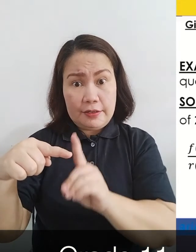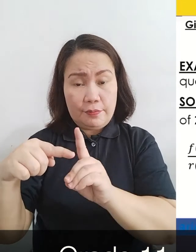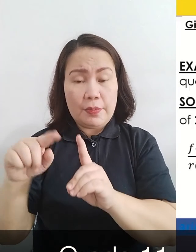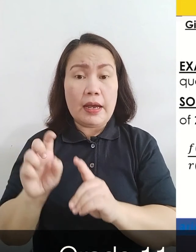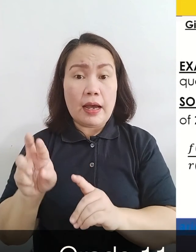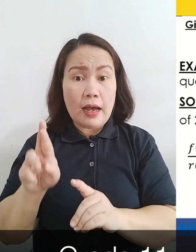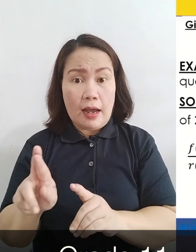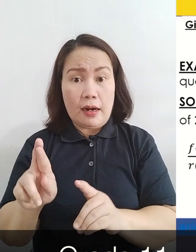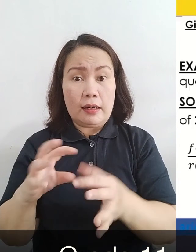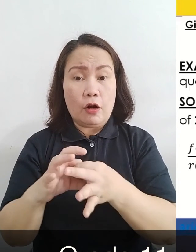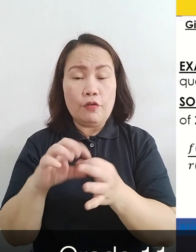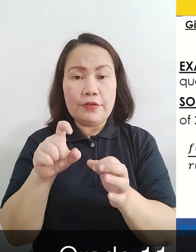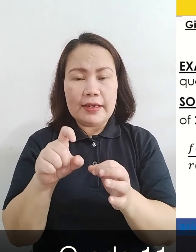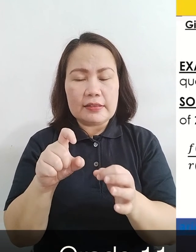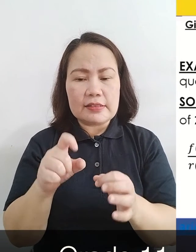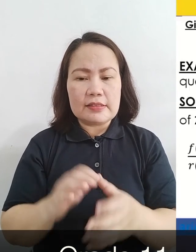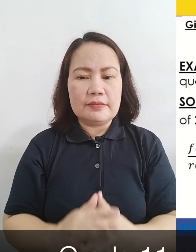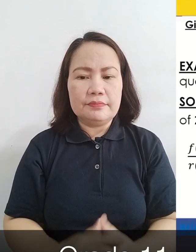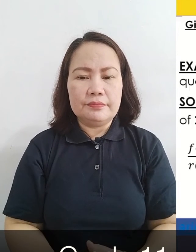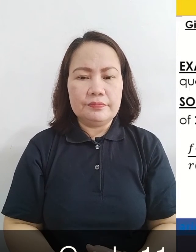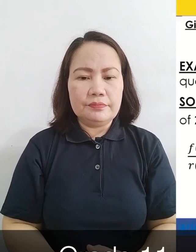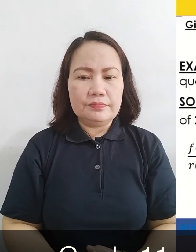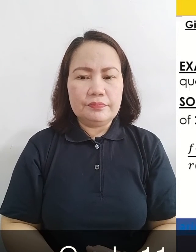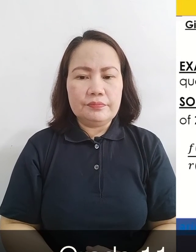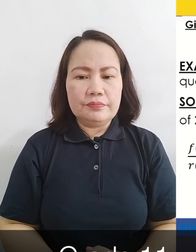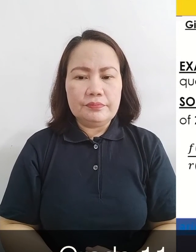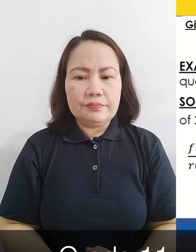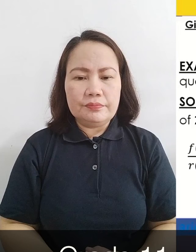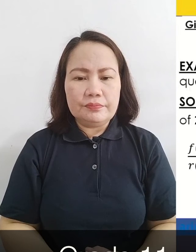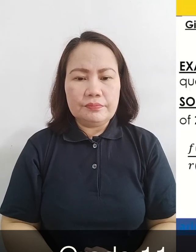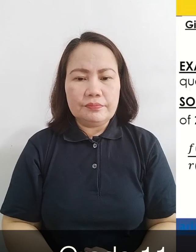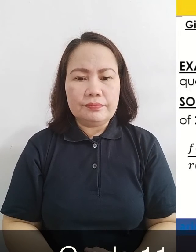divided by r of x. Tingnan natin.